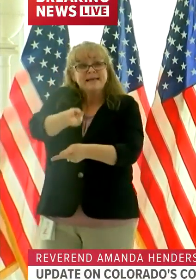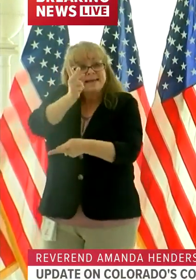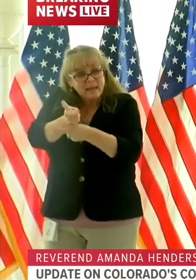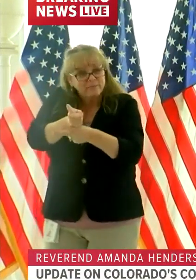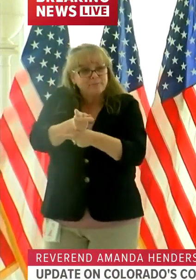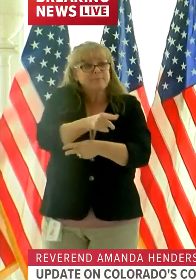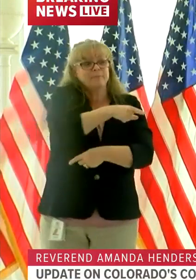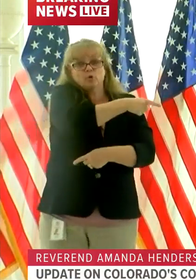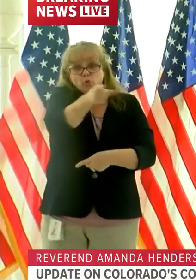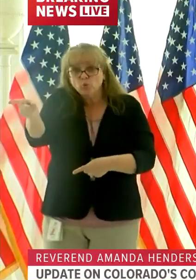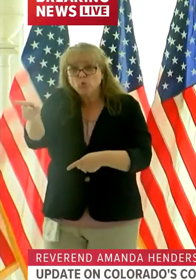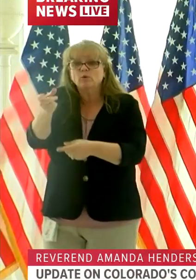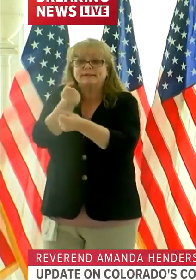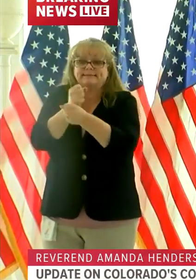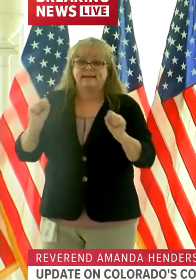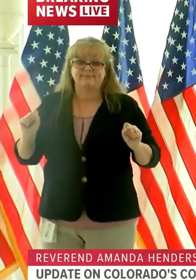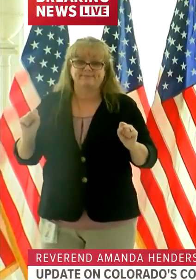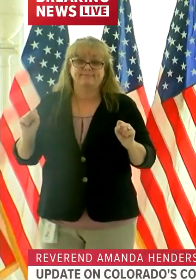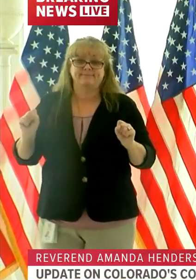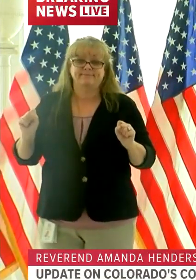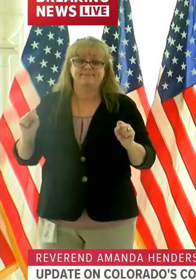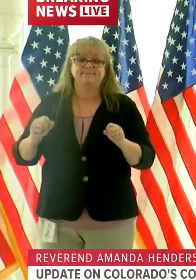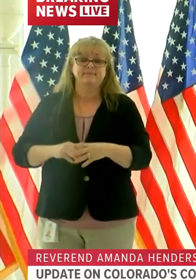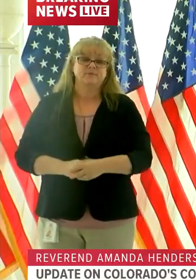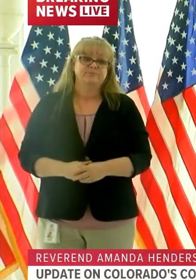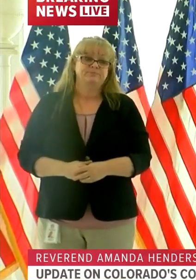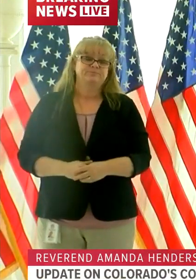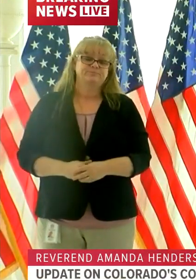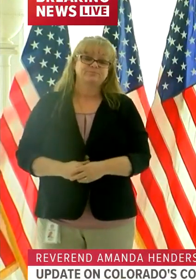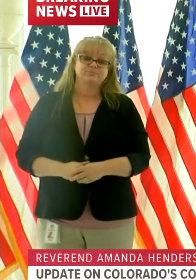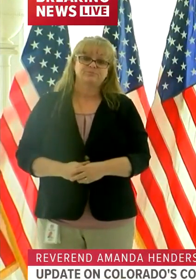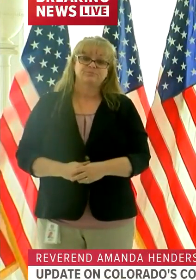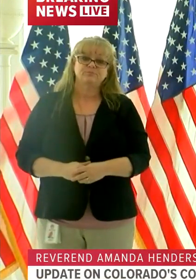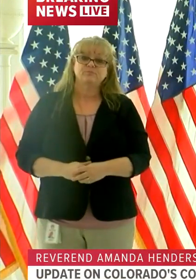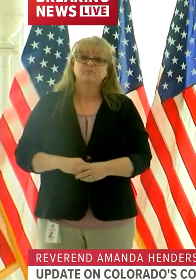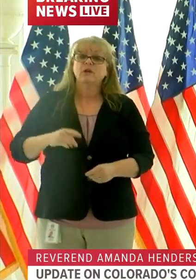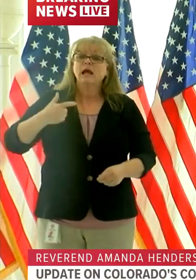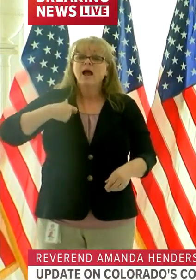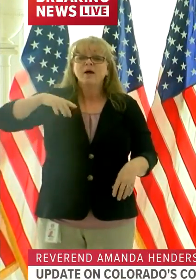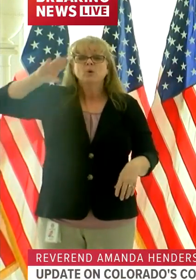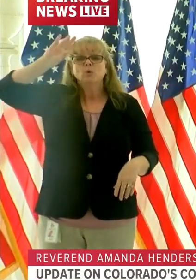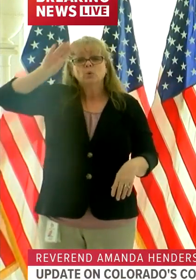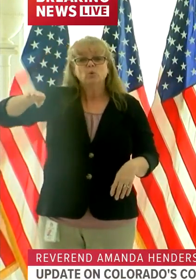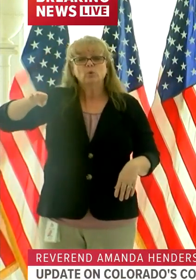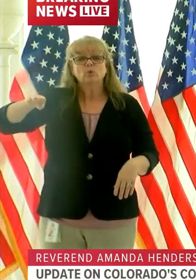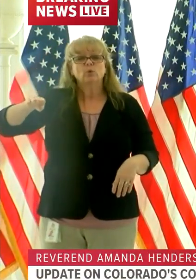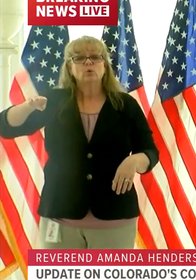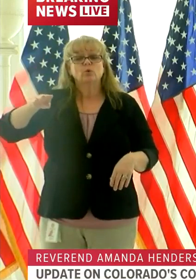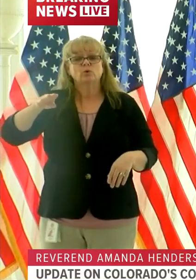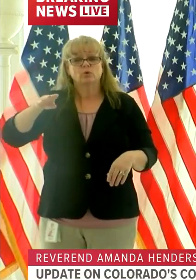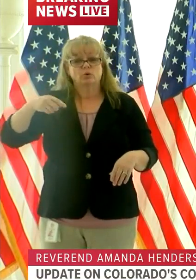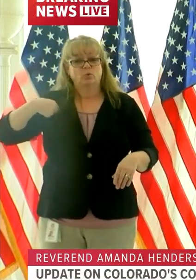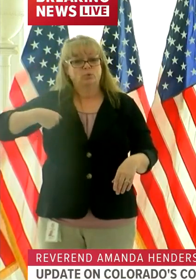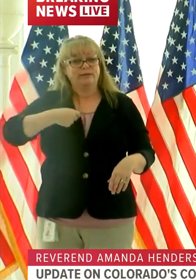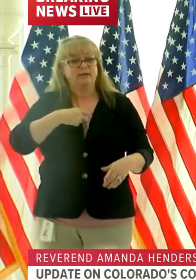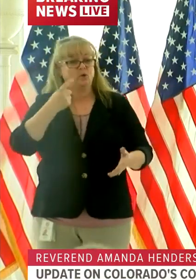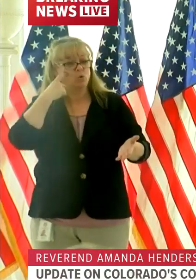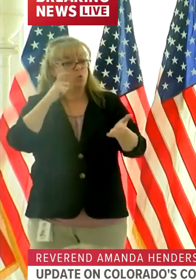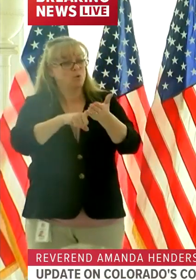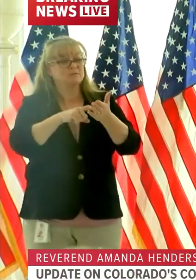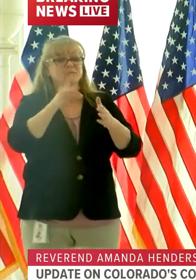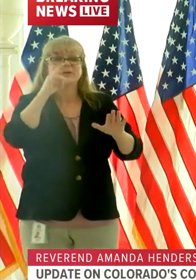healthy. I believe at the end of this, we will find ourselves on the other side stronger and